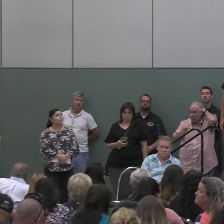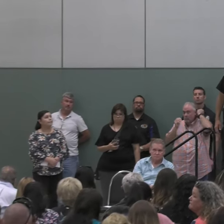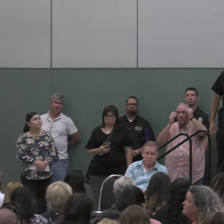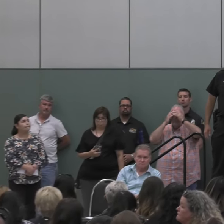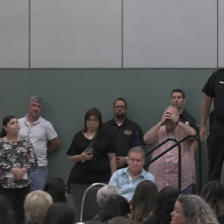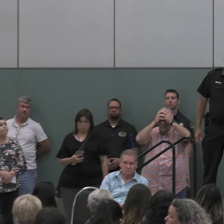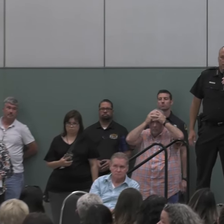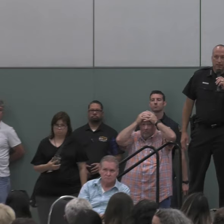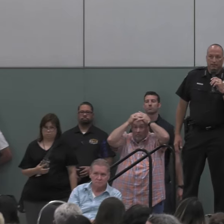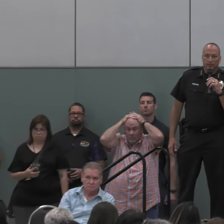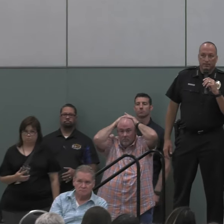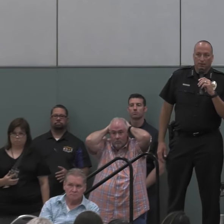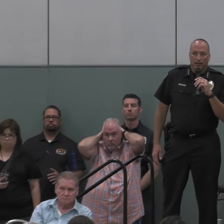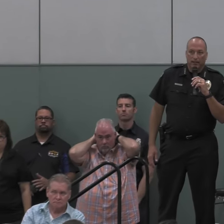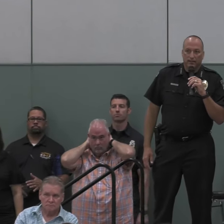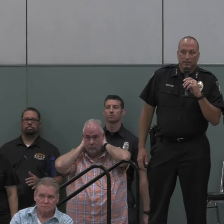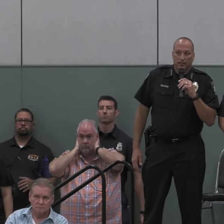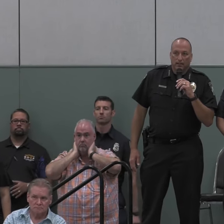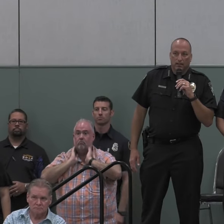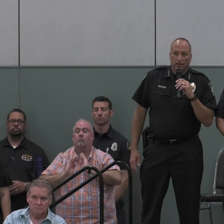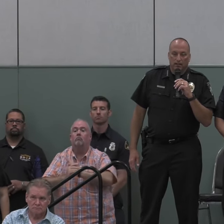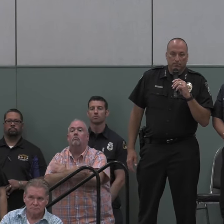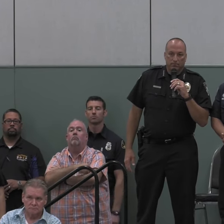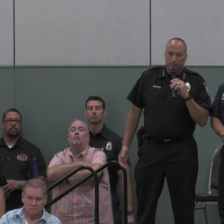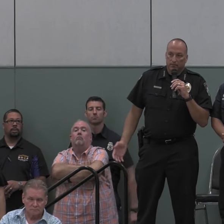We will figure out a ride for you, okay?